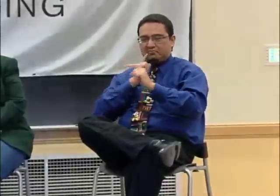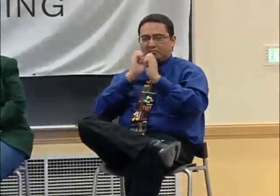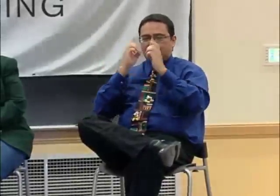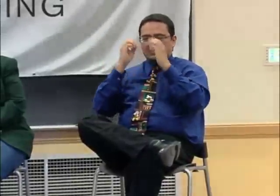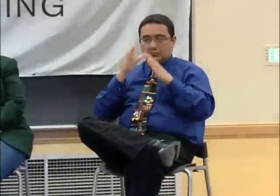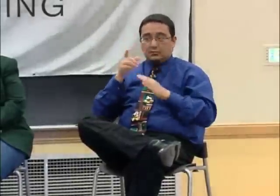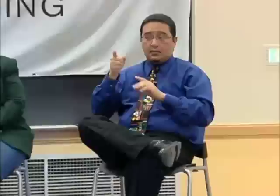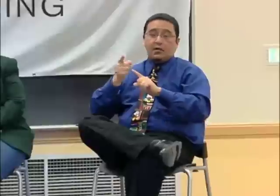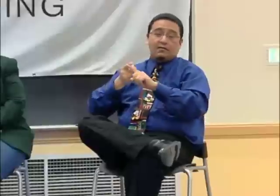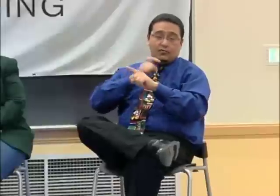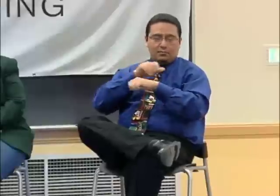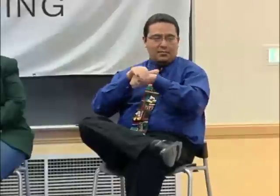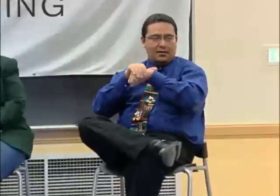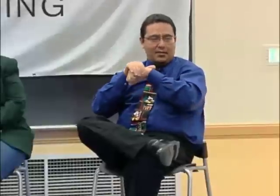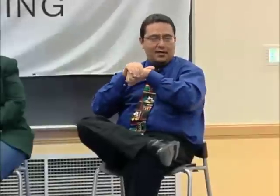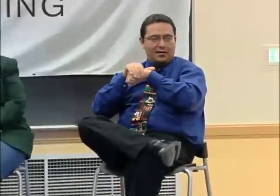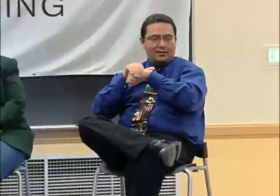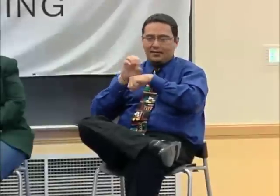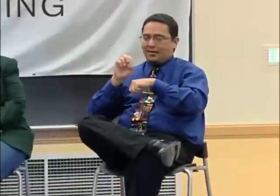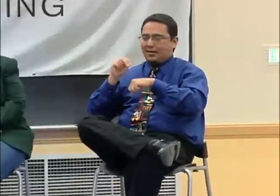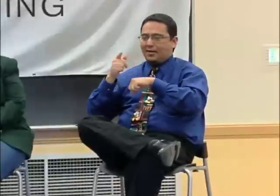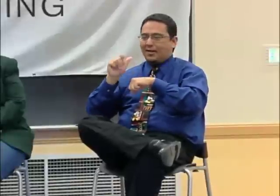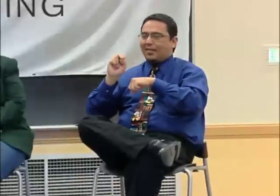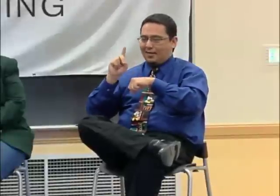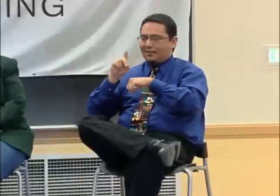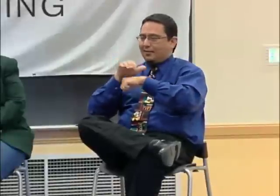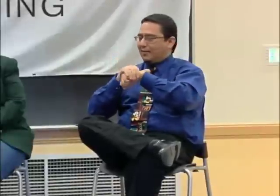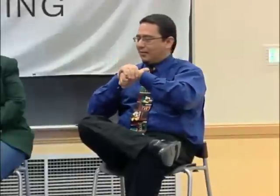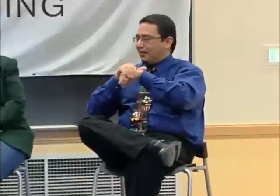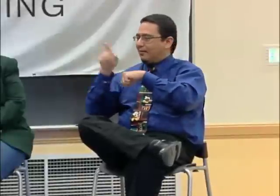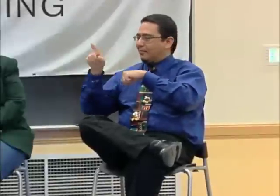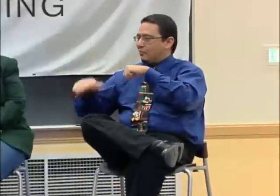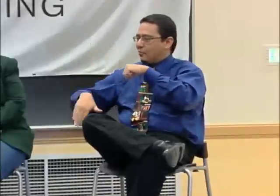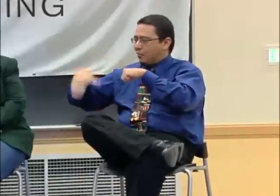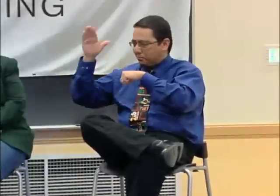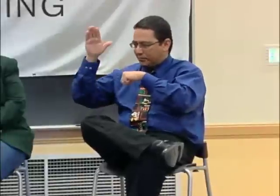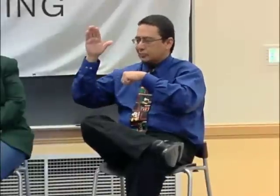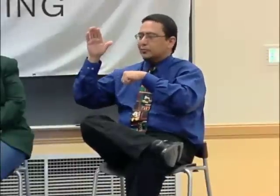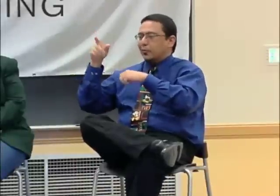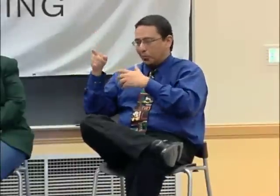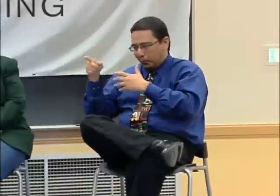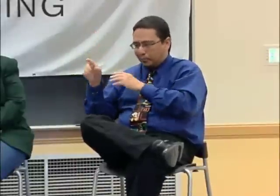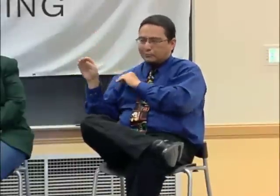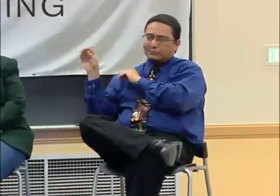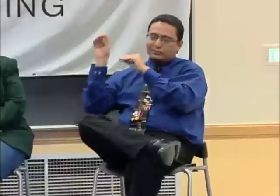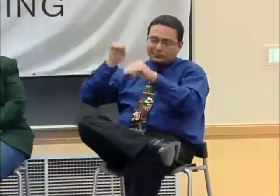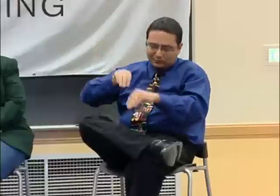And this deaf man would sign, and it was very much English grammar, English style. And